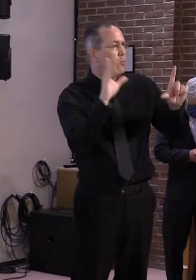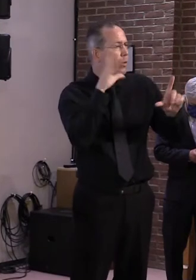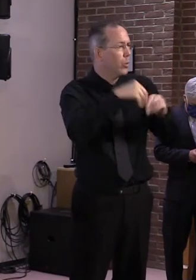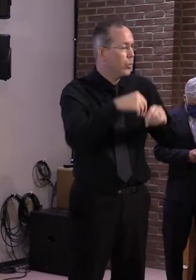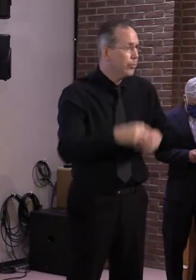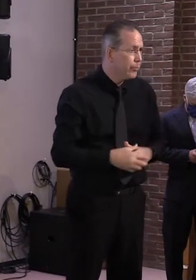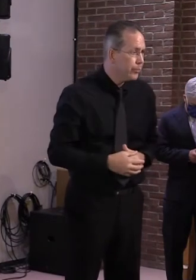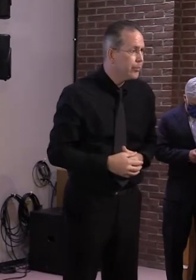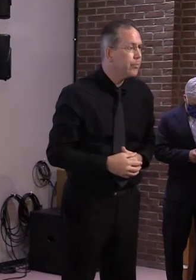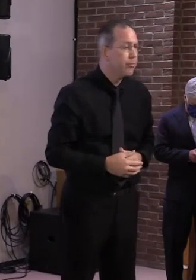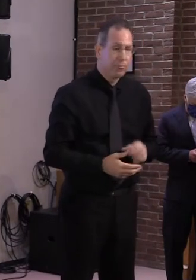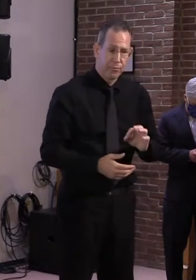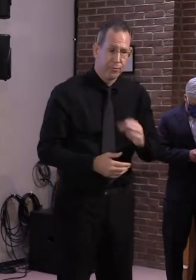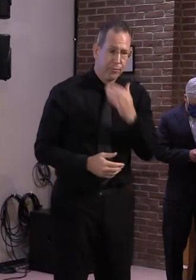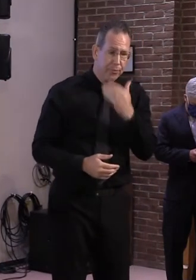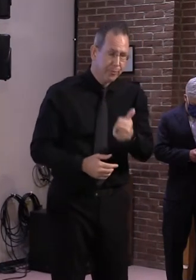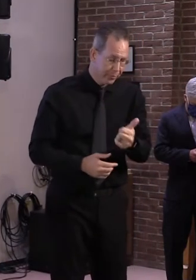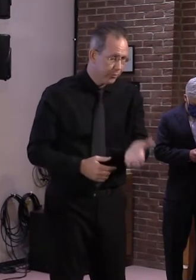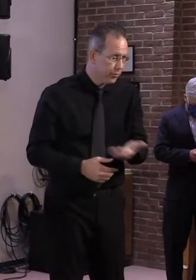Elizabeth Hewitt, VT Digger.